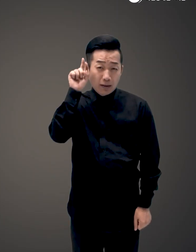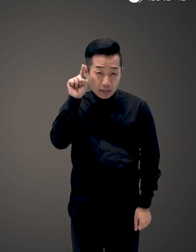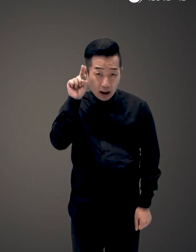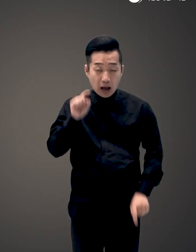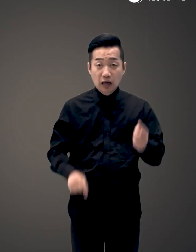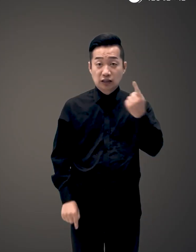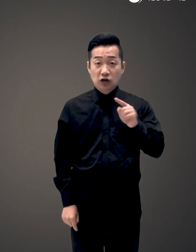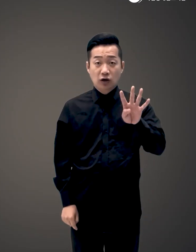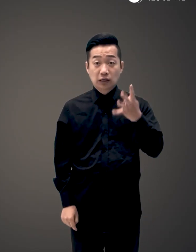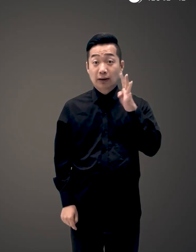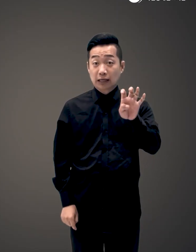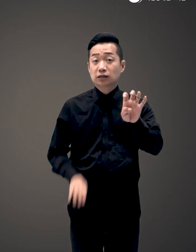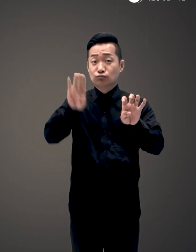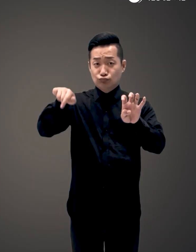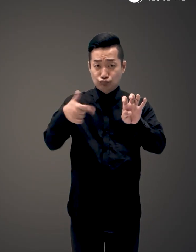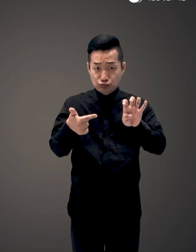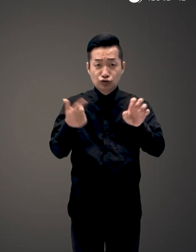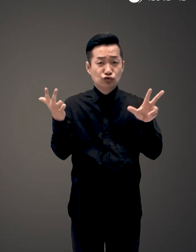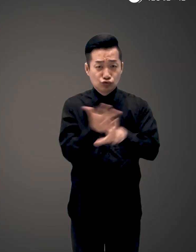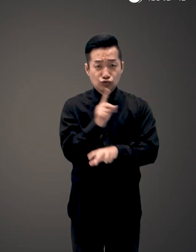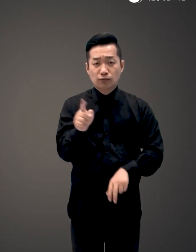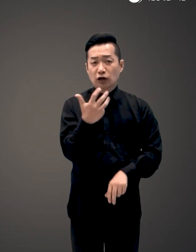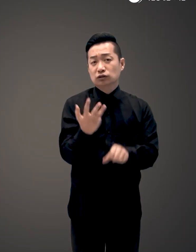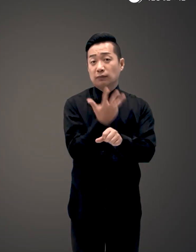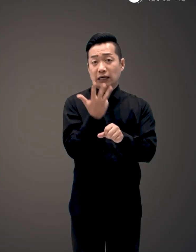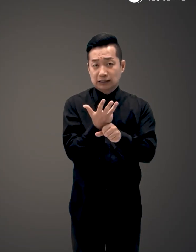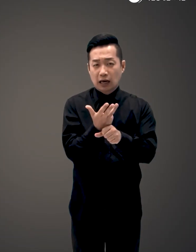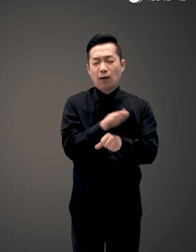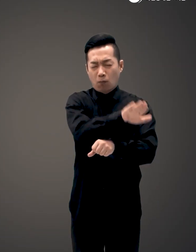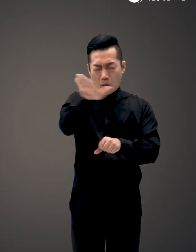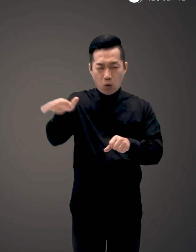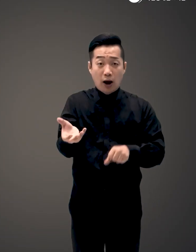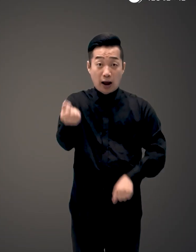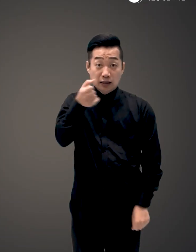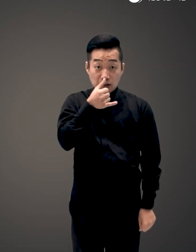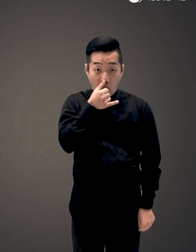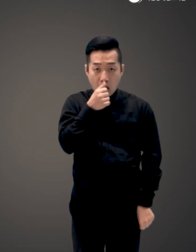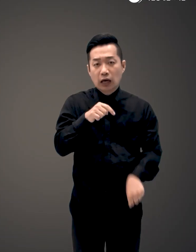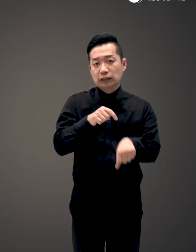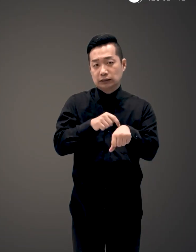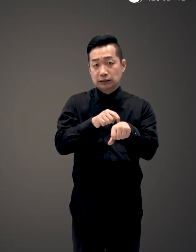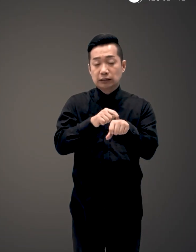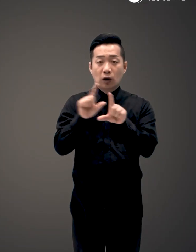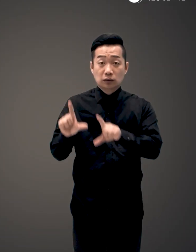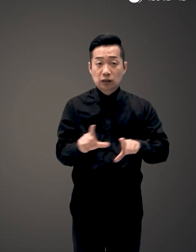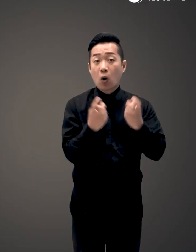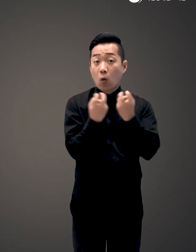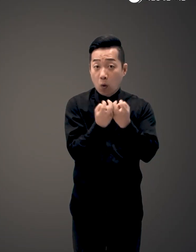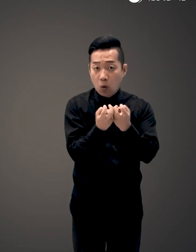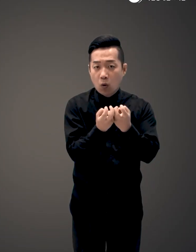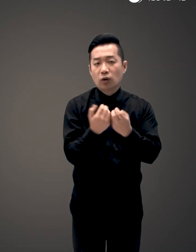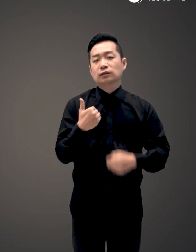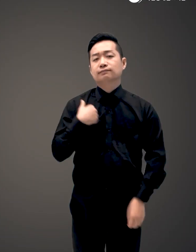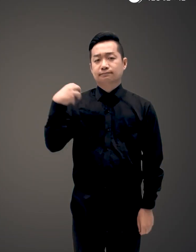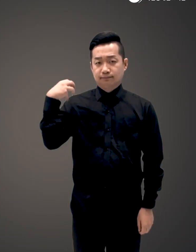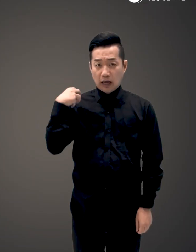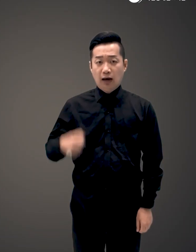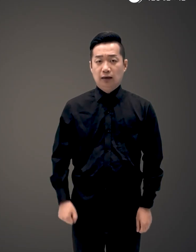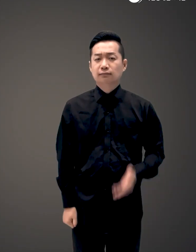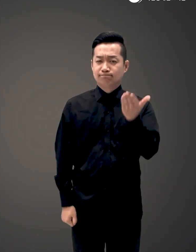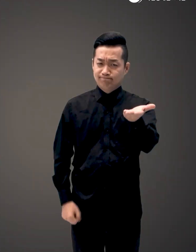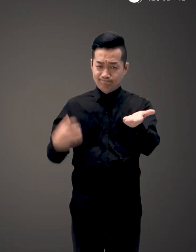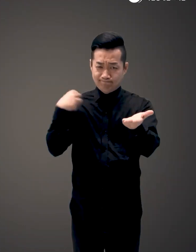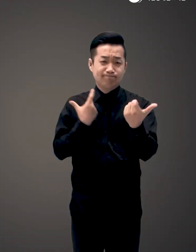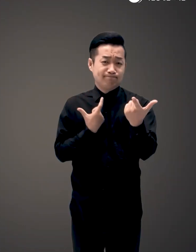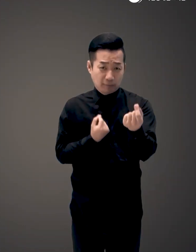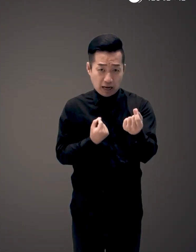of time, 1,440 minutes per day, 168 hours per week, and how we spend that time matters. It matters in the short